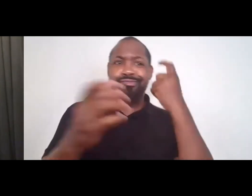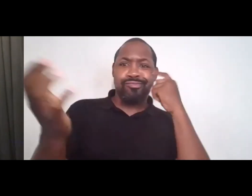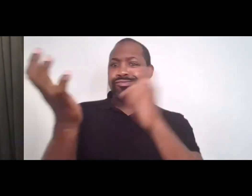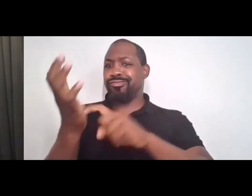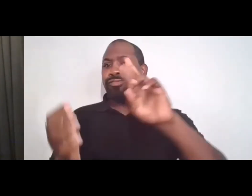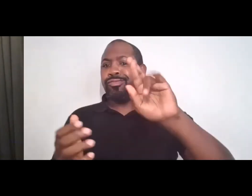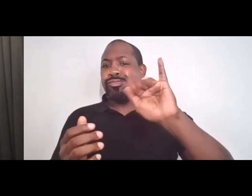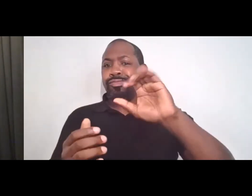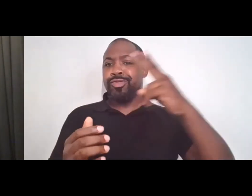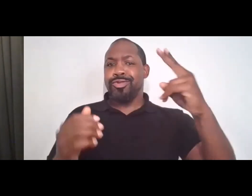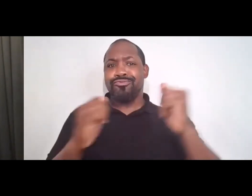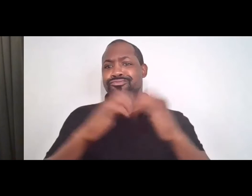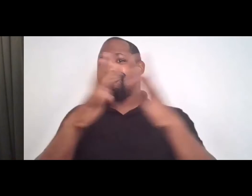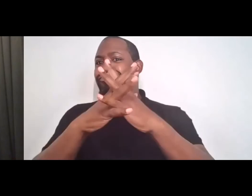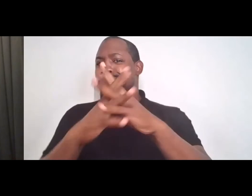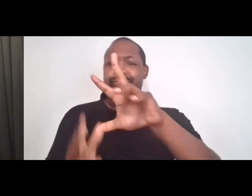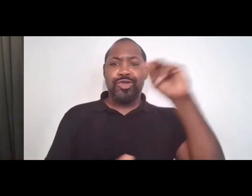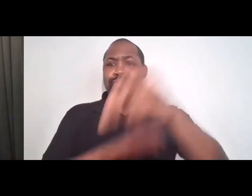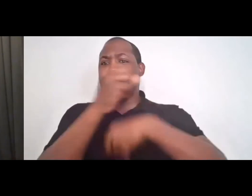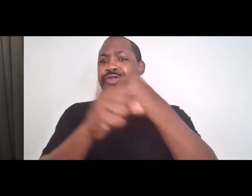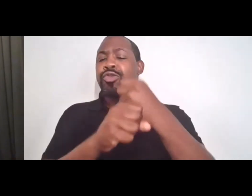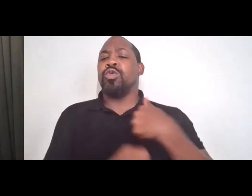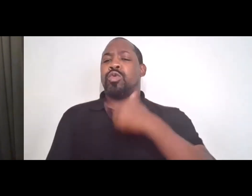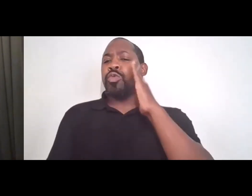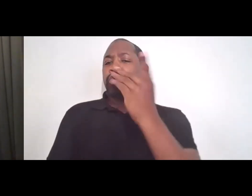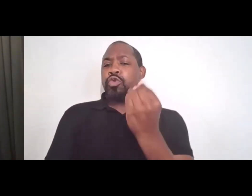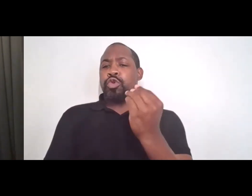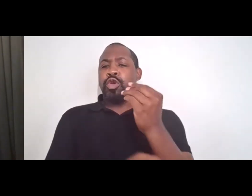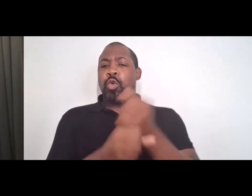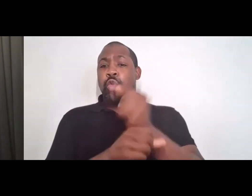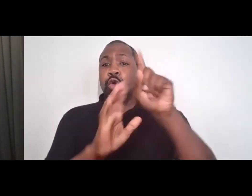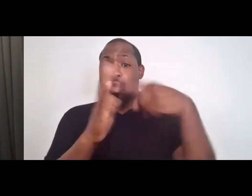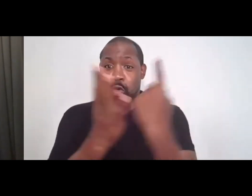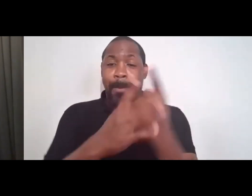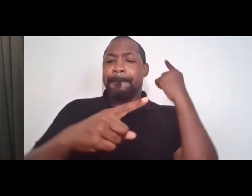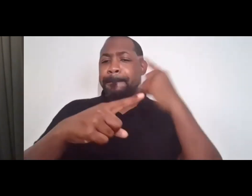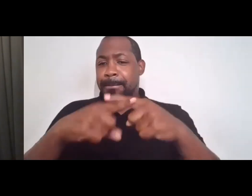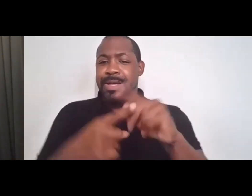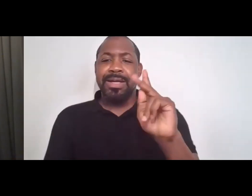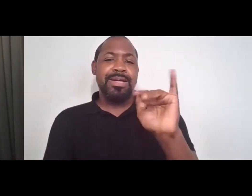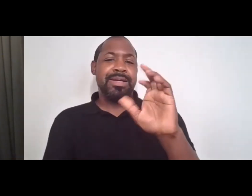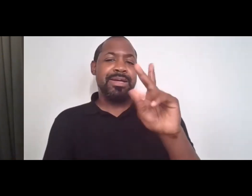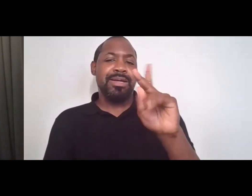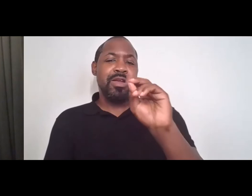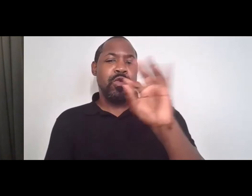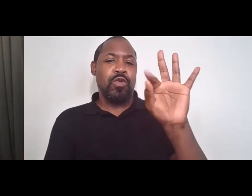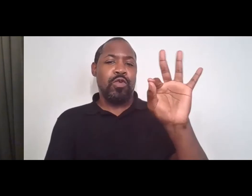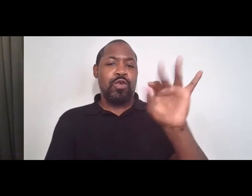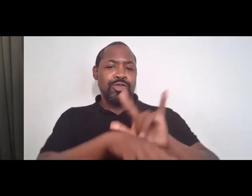our 30-year anniversary to recognize the formation of the Rhode Island Commission for the Deaf and Hard of Hearing. So when we have the coffee hour,